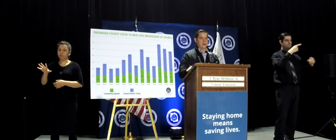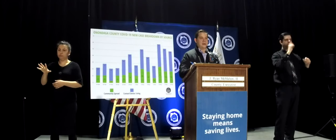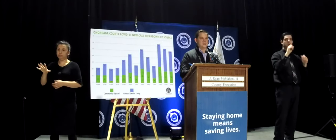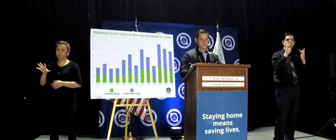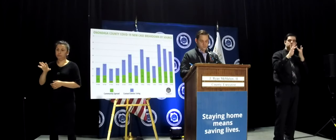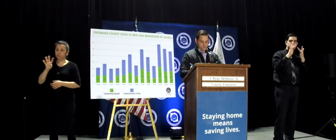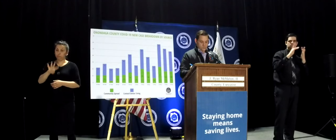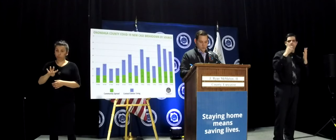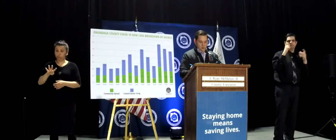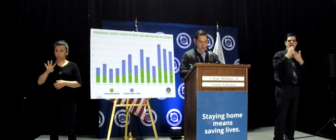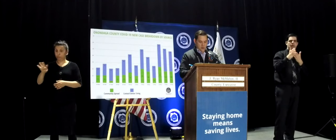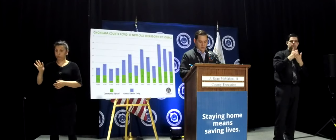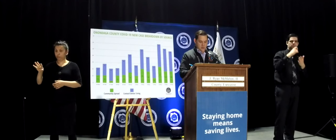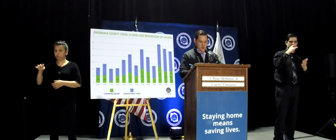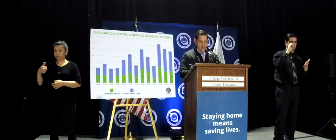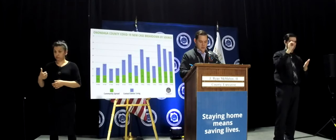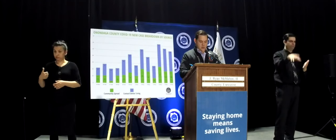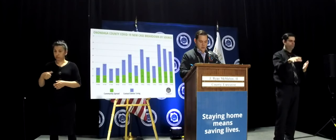absolutely tremendous.